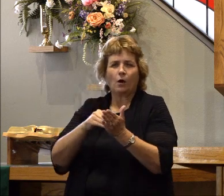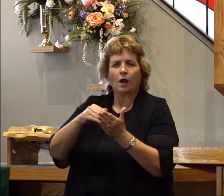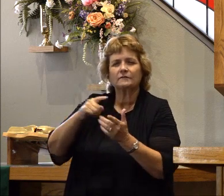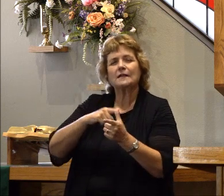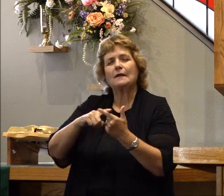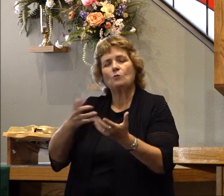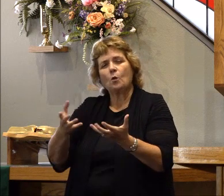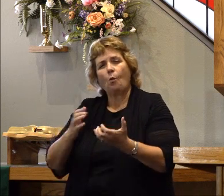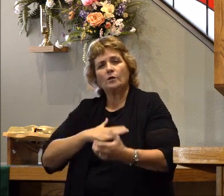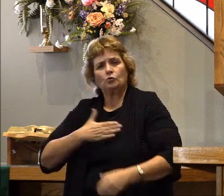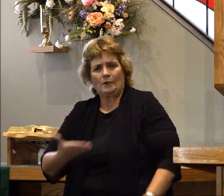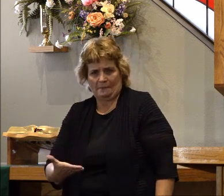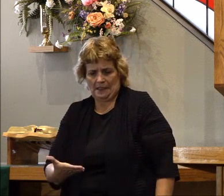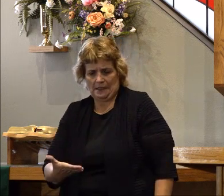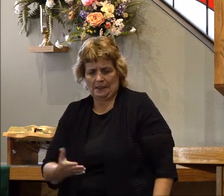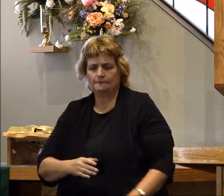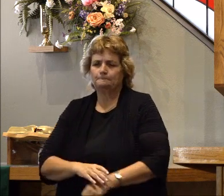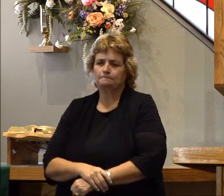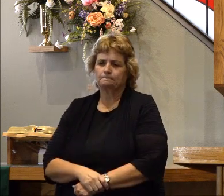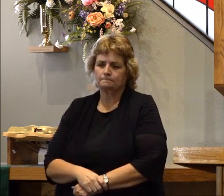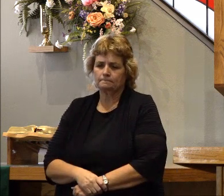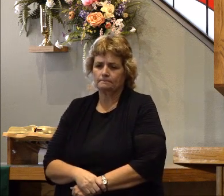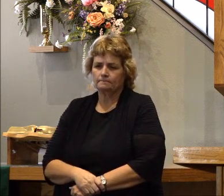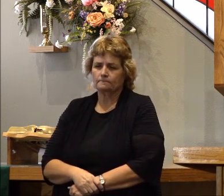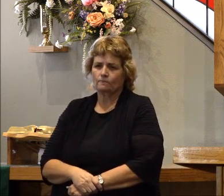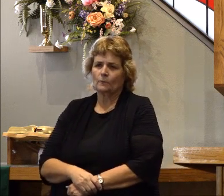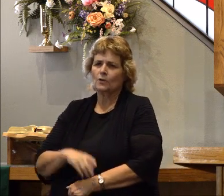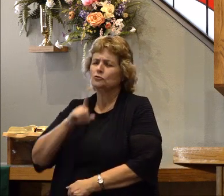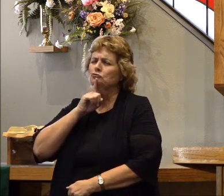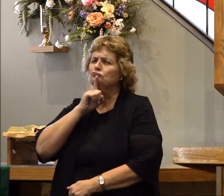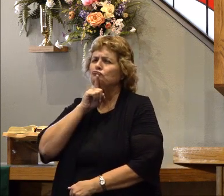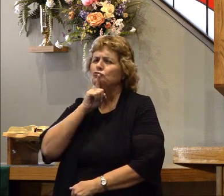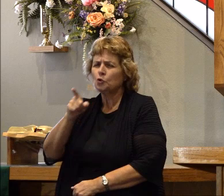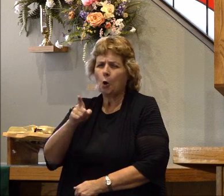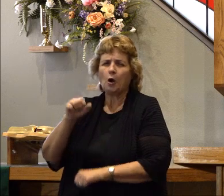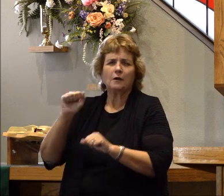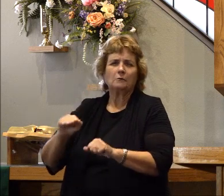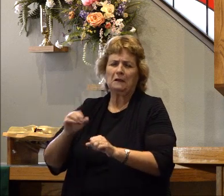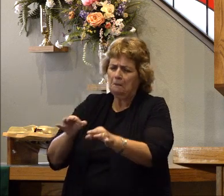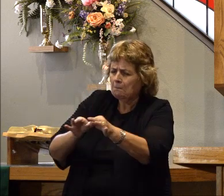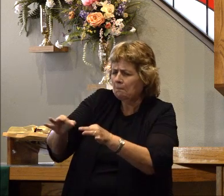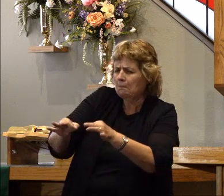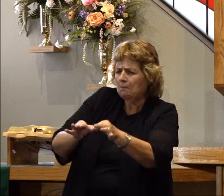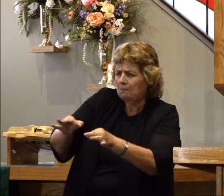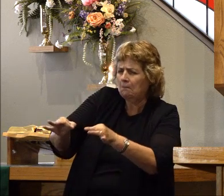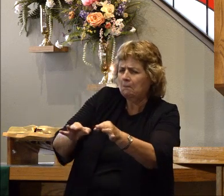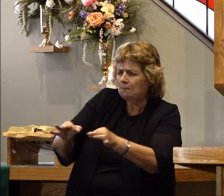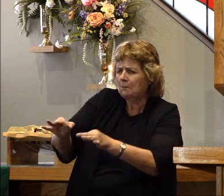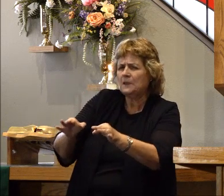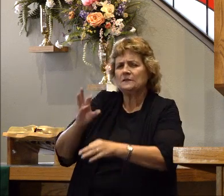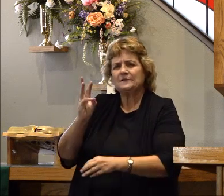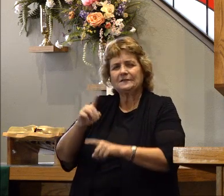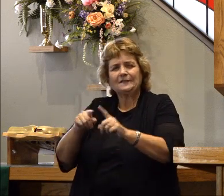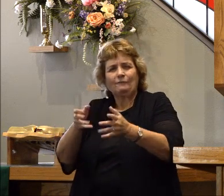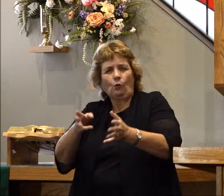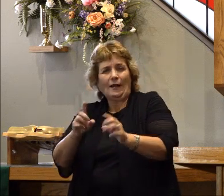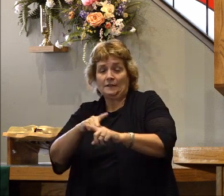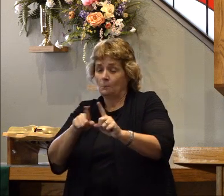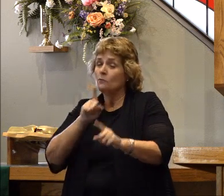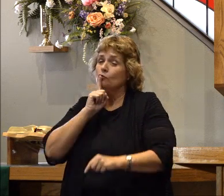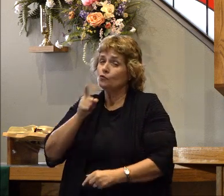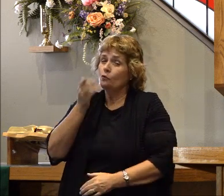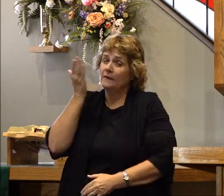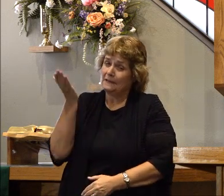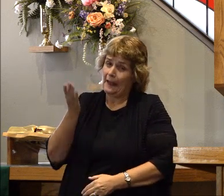Sure, we rationalize them 6 ways from Sunday, but the truth remains.